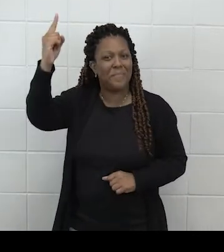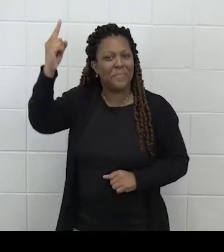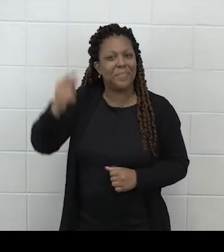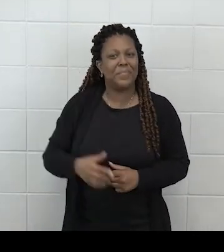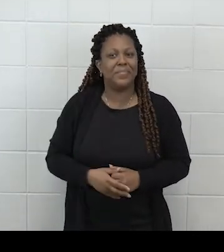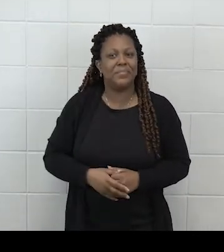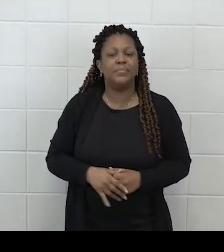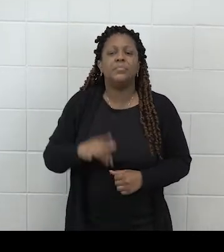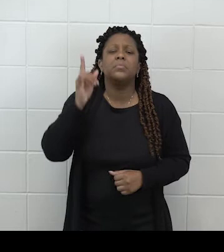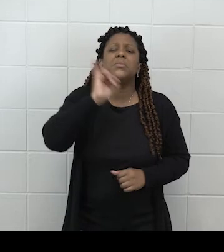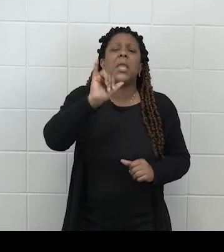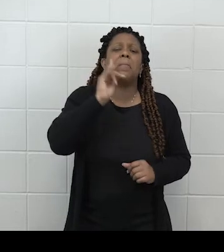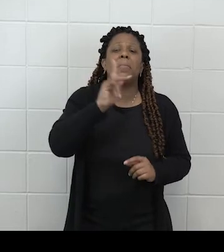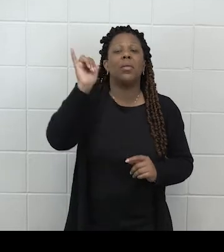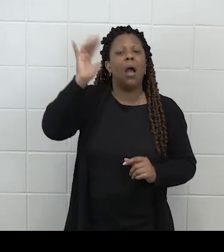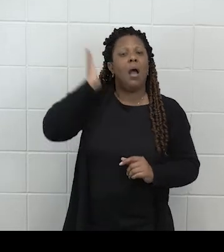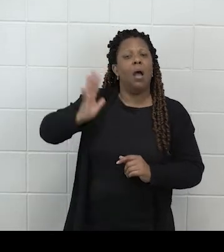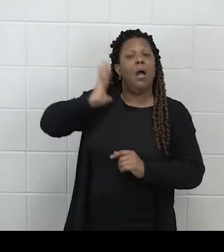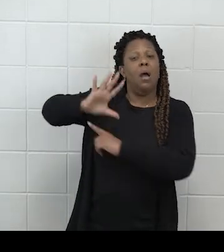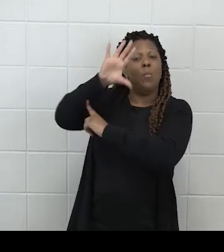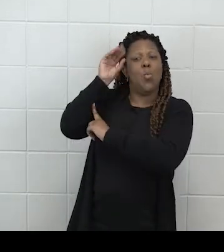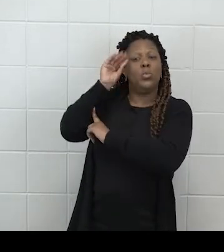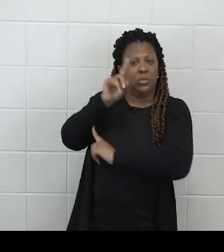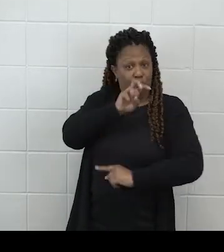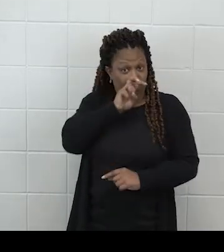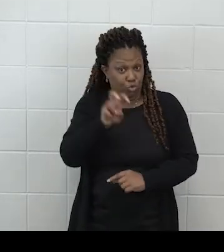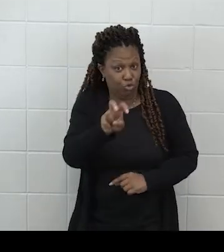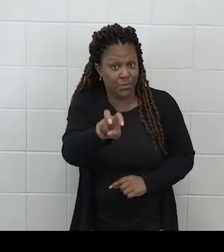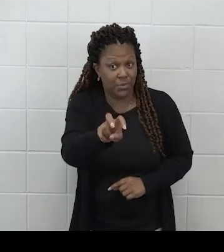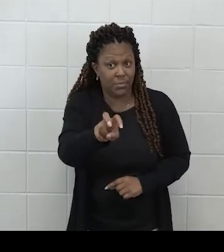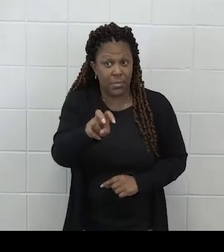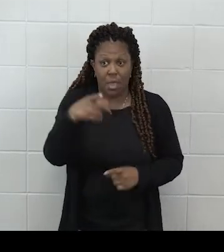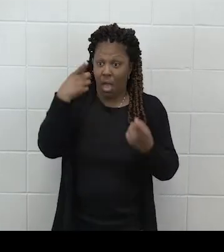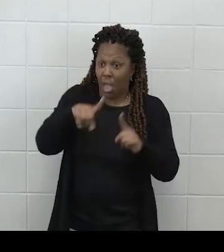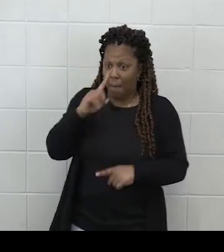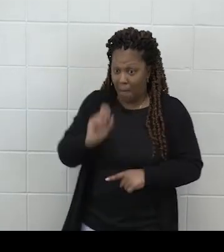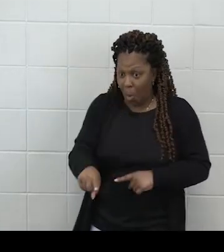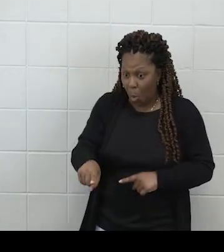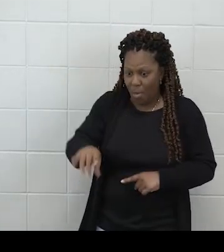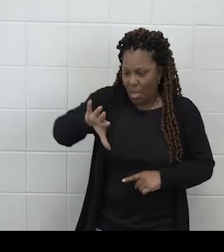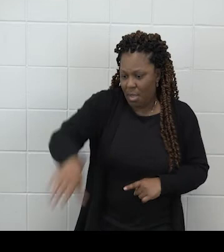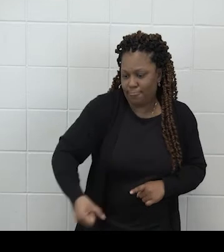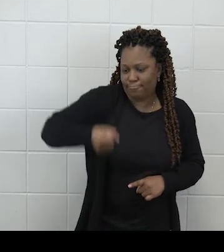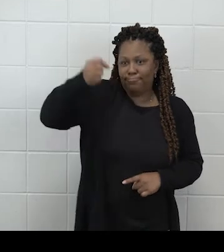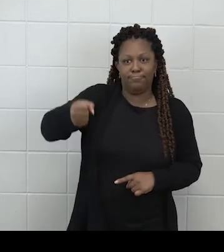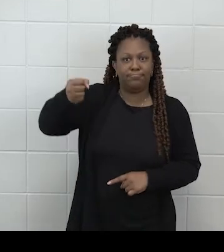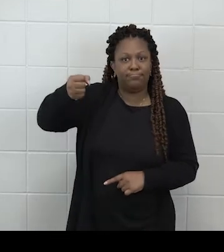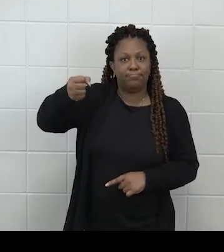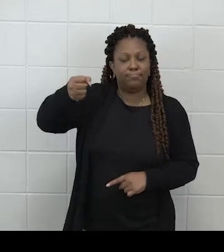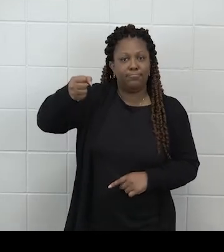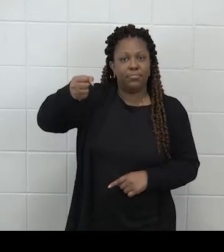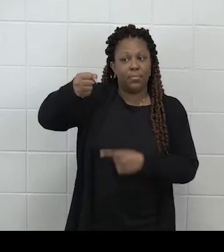the serpent in the wilderness, so it must be the Son of Man be lifted up, that whoever believes in him may have eternal